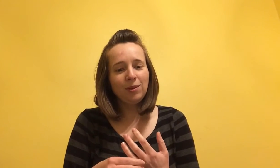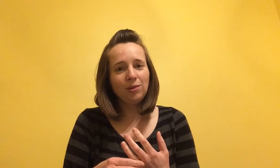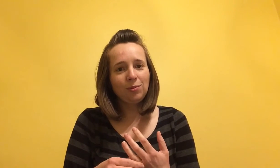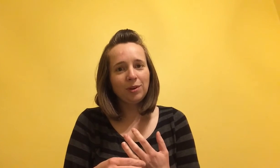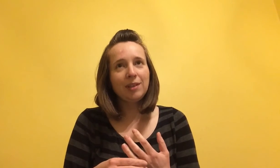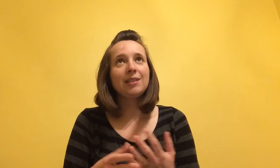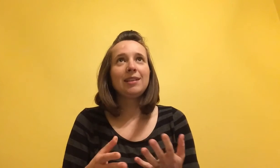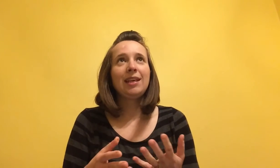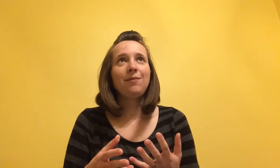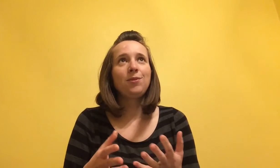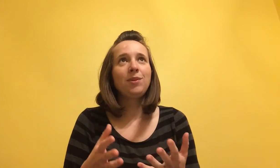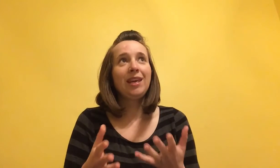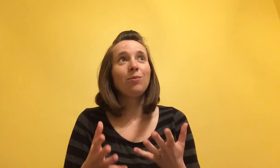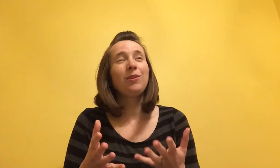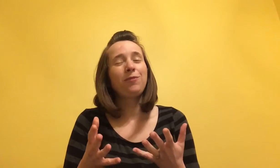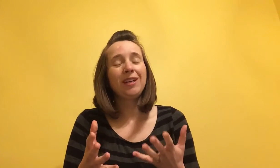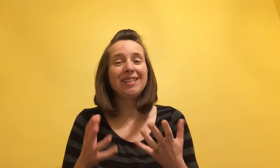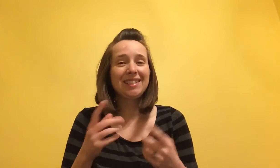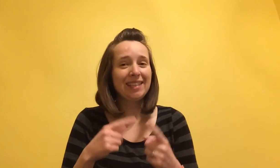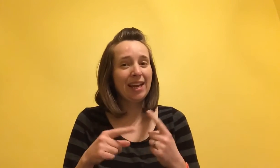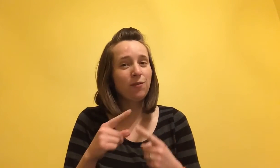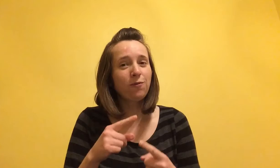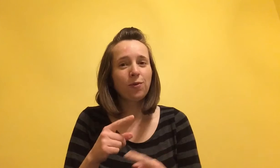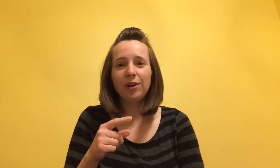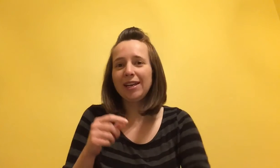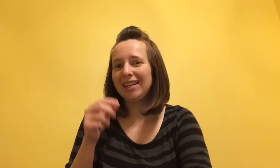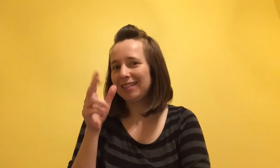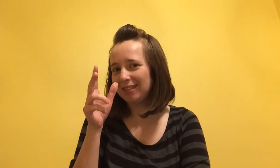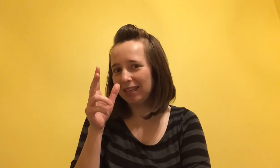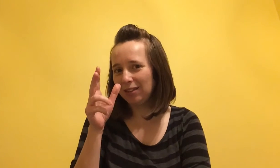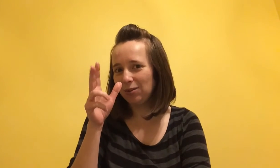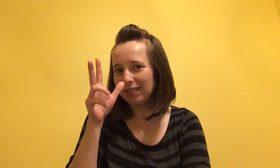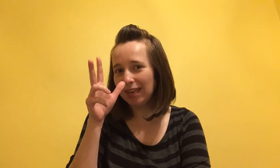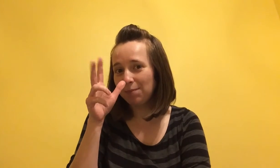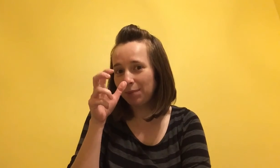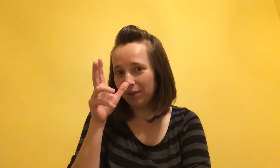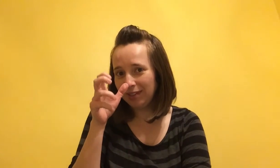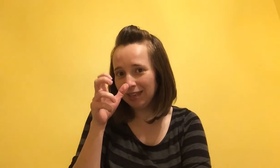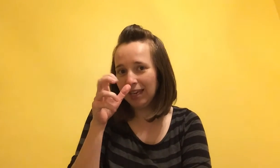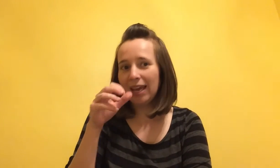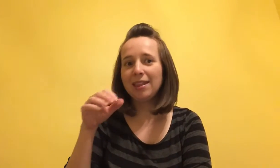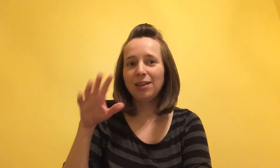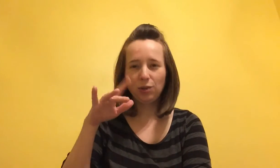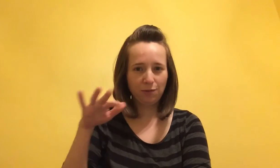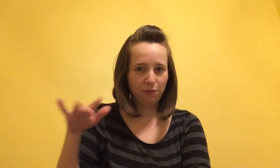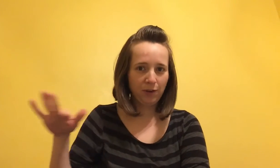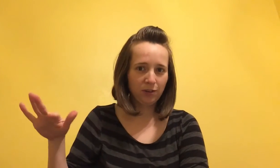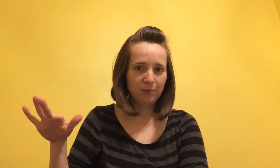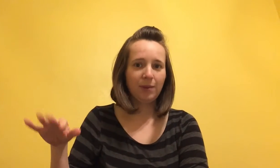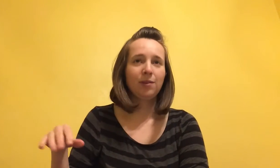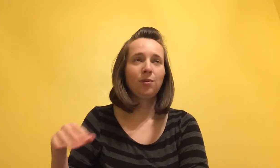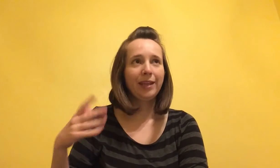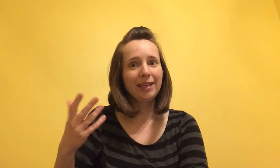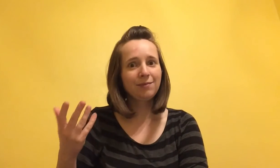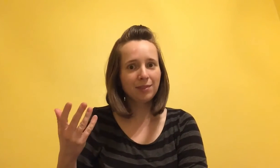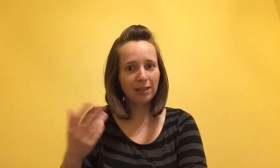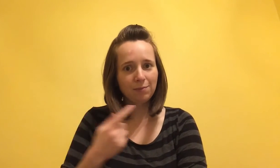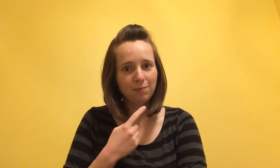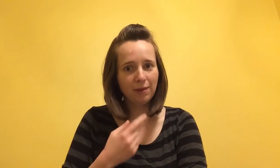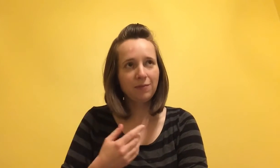you would, if you can't really find a sign for it, it's like you can say bug and then you can finger spell it. Or like I said,